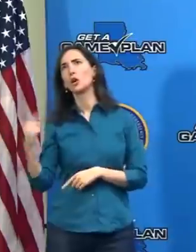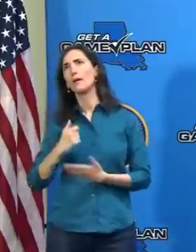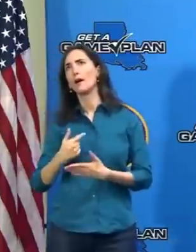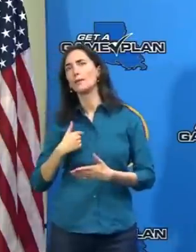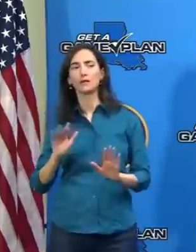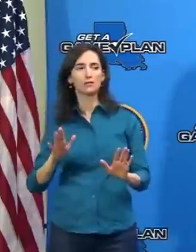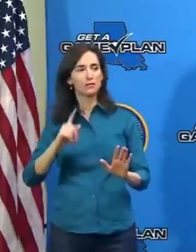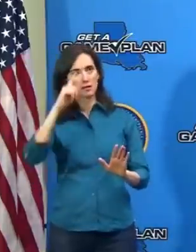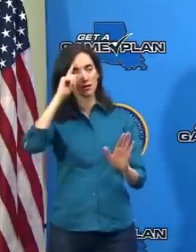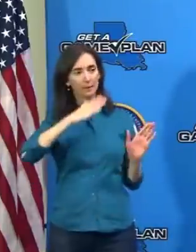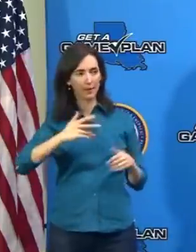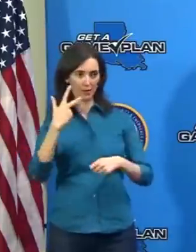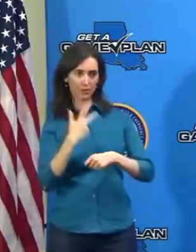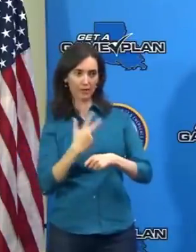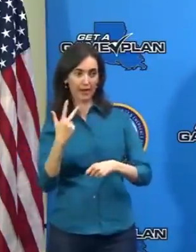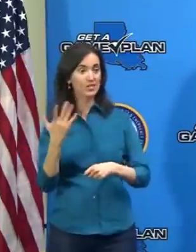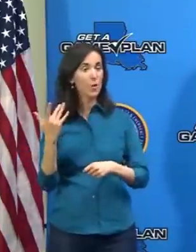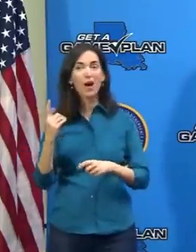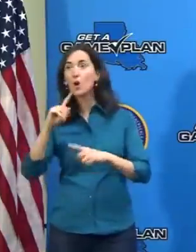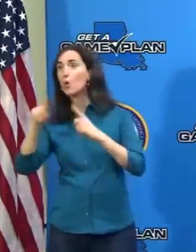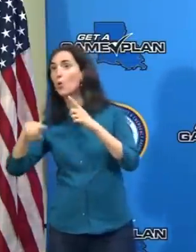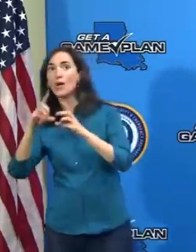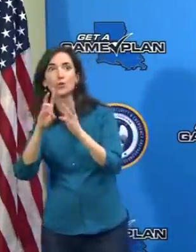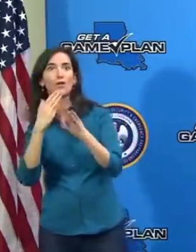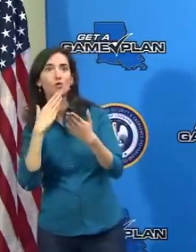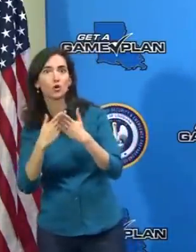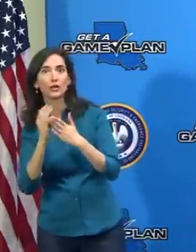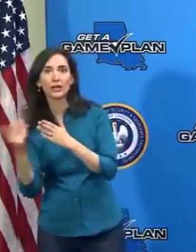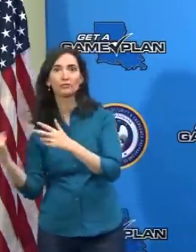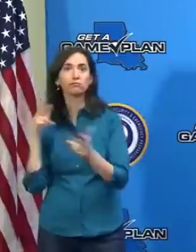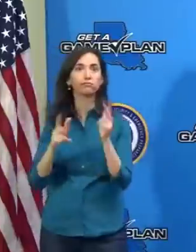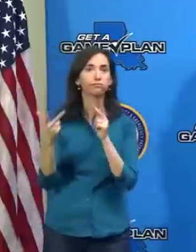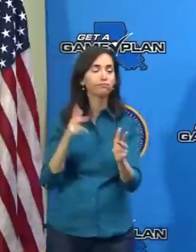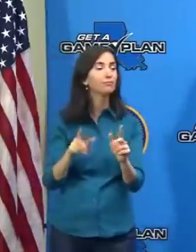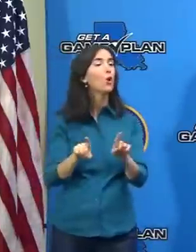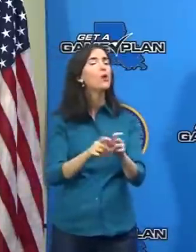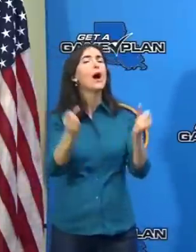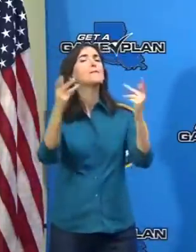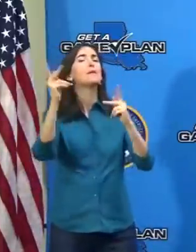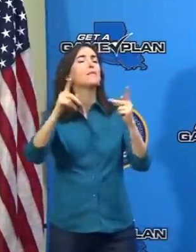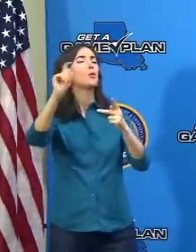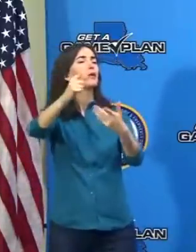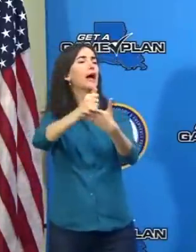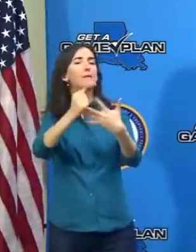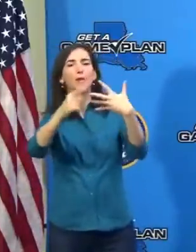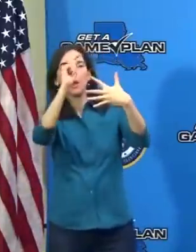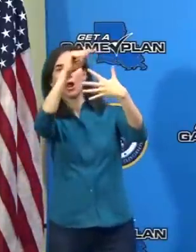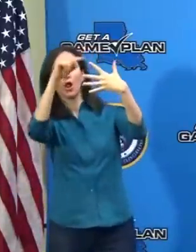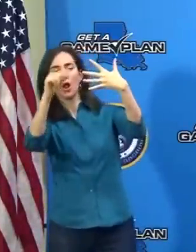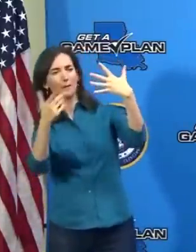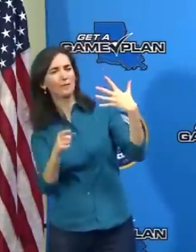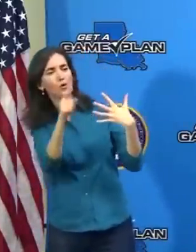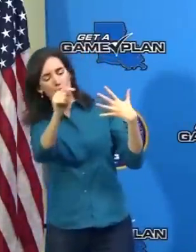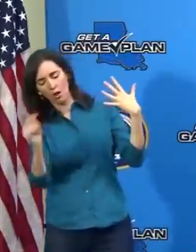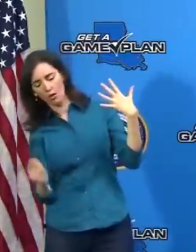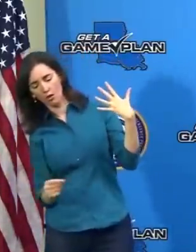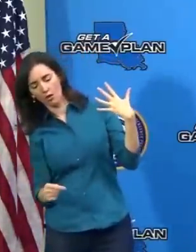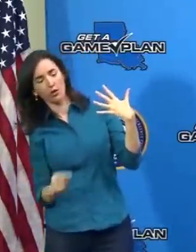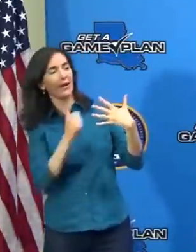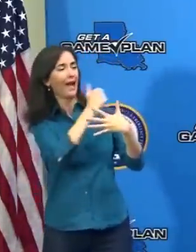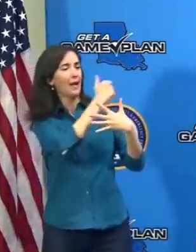favorable enough for us to be able to get out, how many people are ahead of you on that list, and so forth.